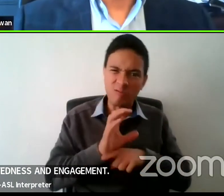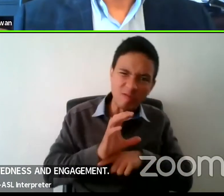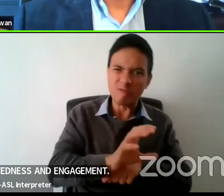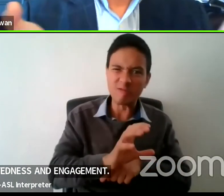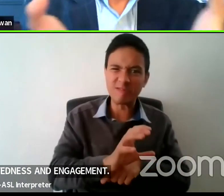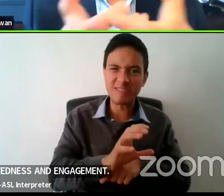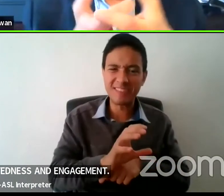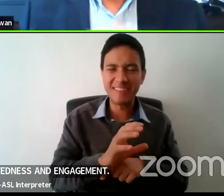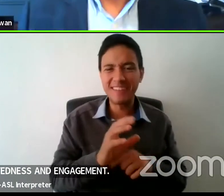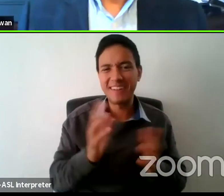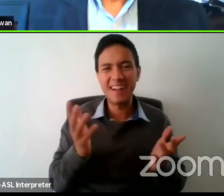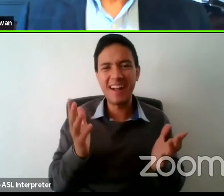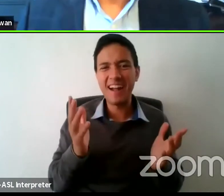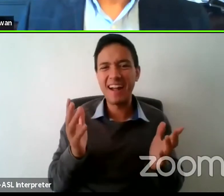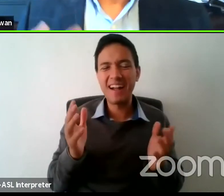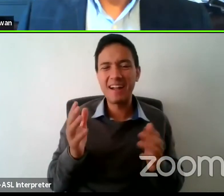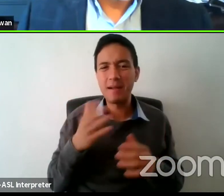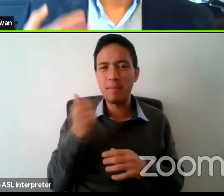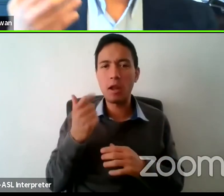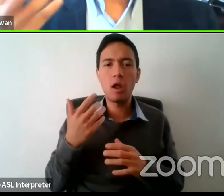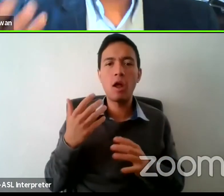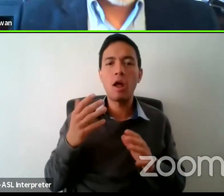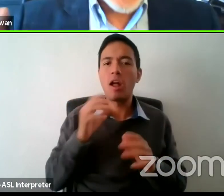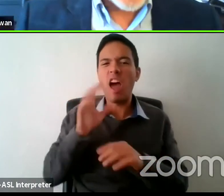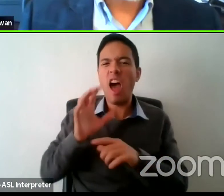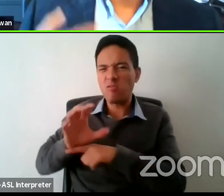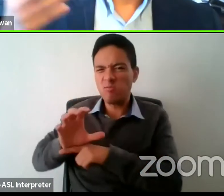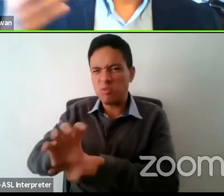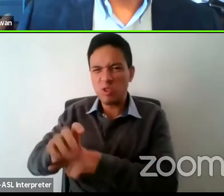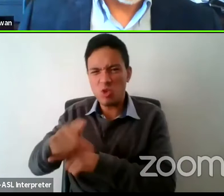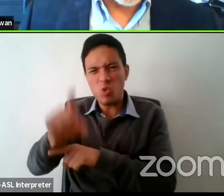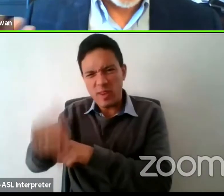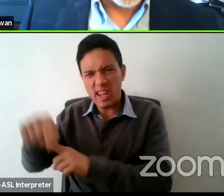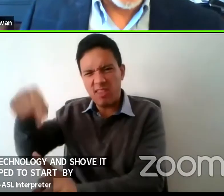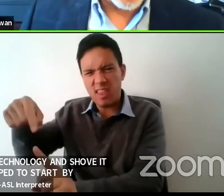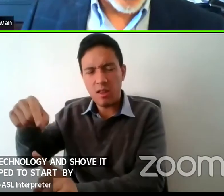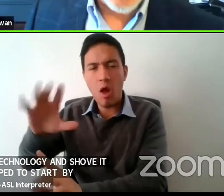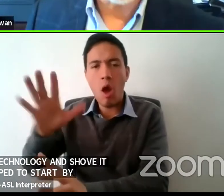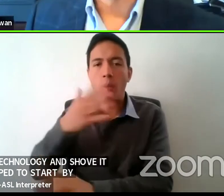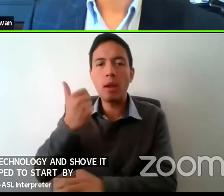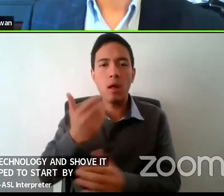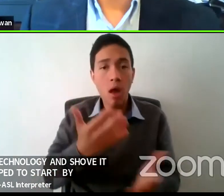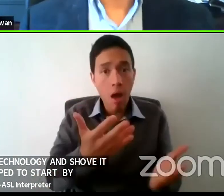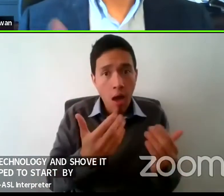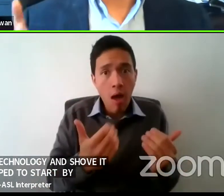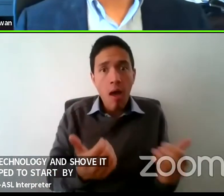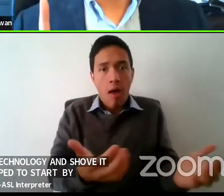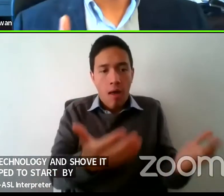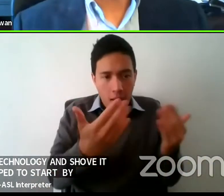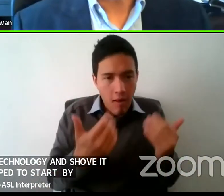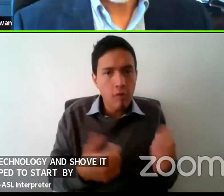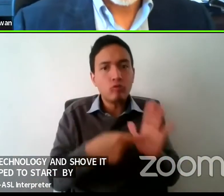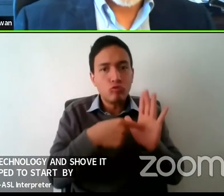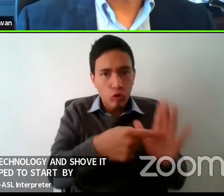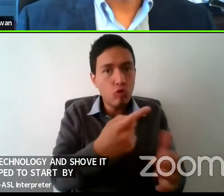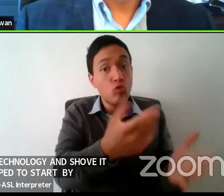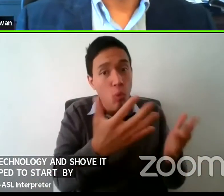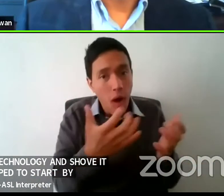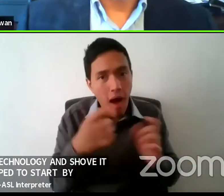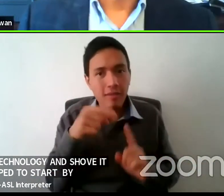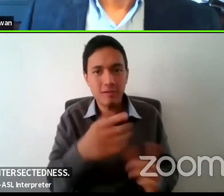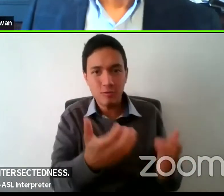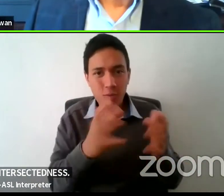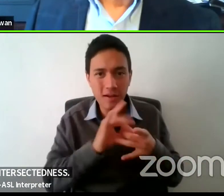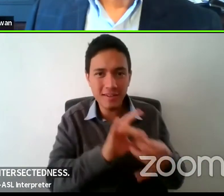to start by the pull for engaging and social connectedness, right? That's